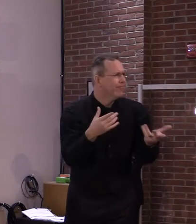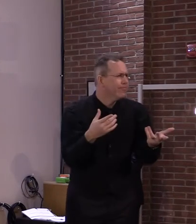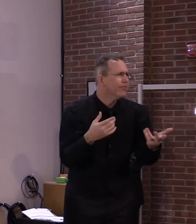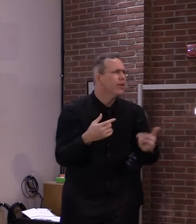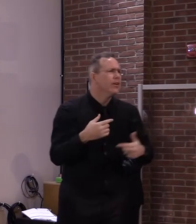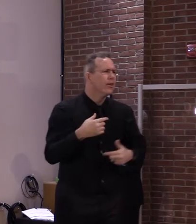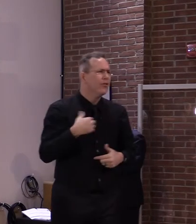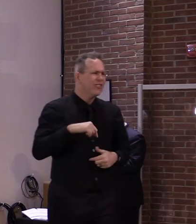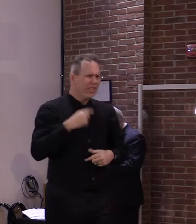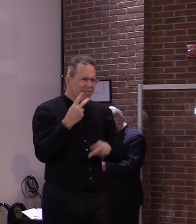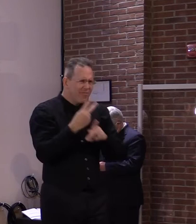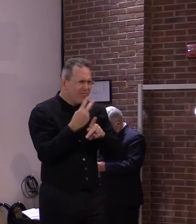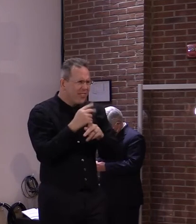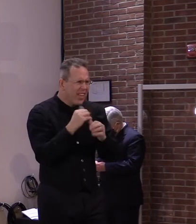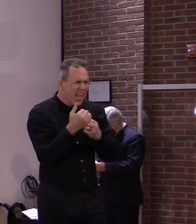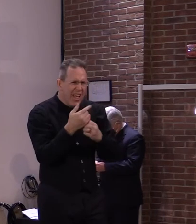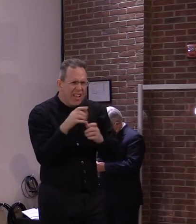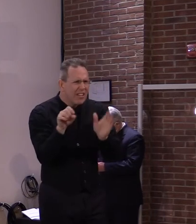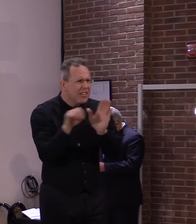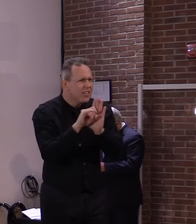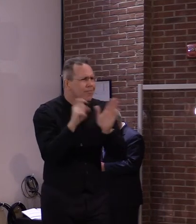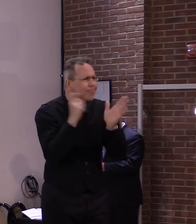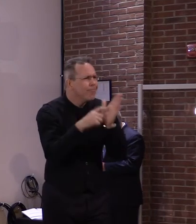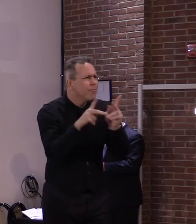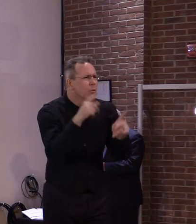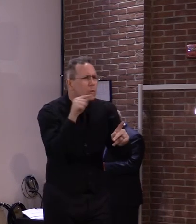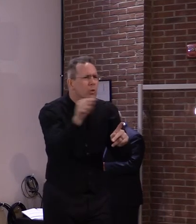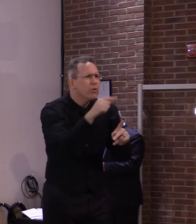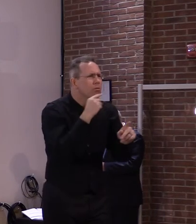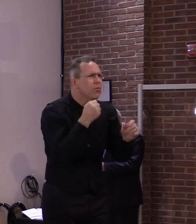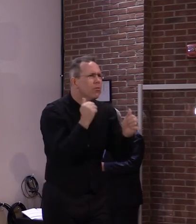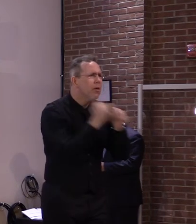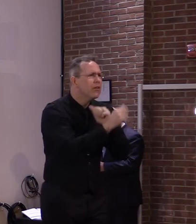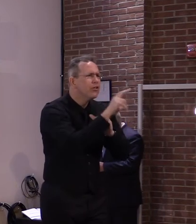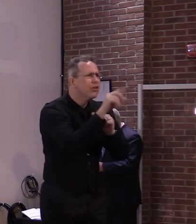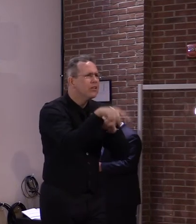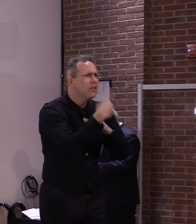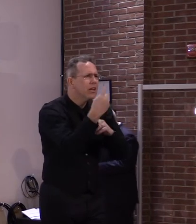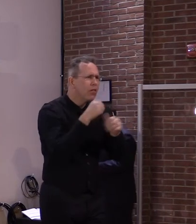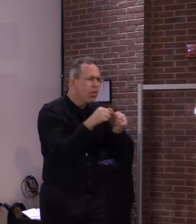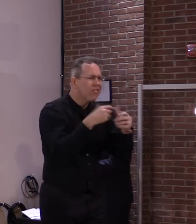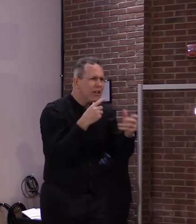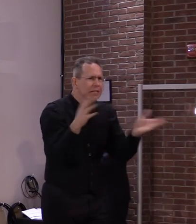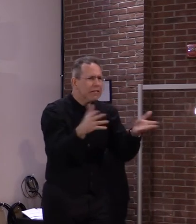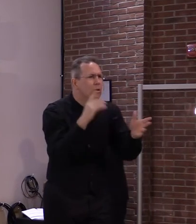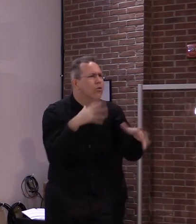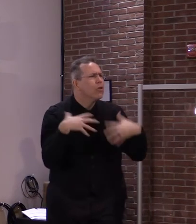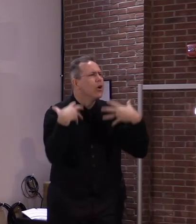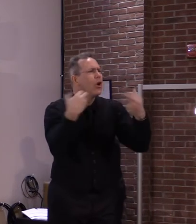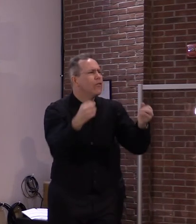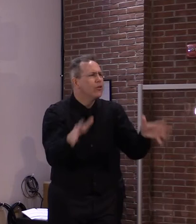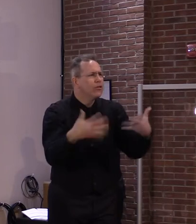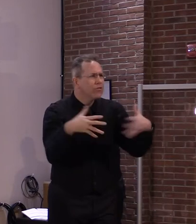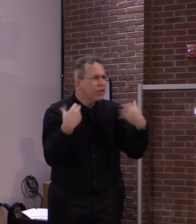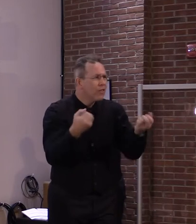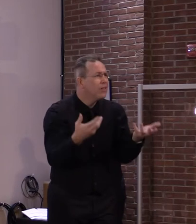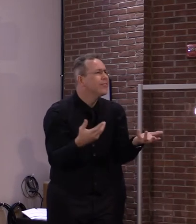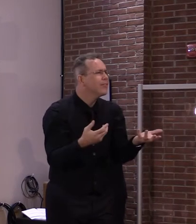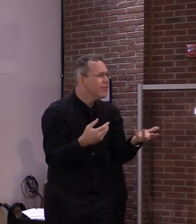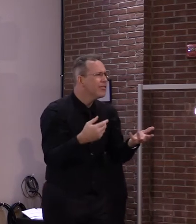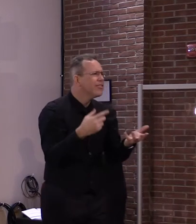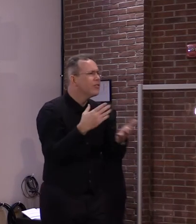life because many of them report significant fatigue significant shortness of breath and other symptoms